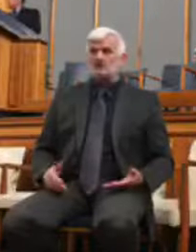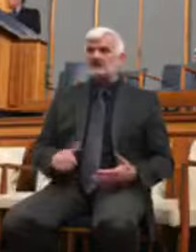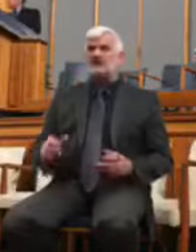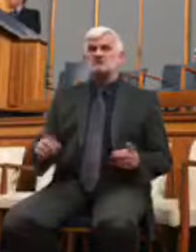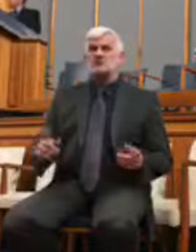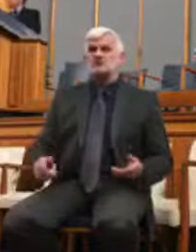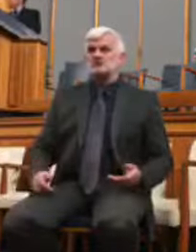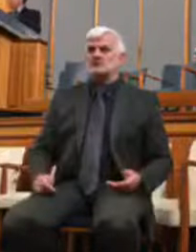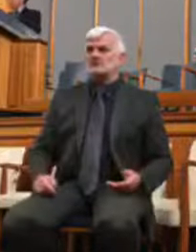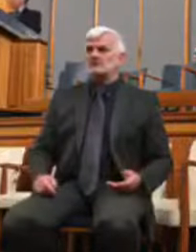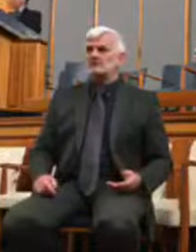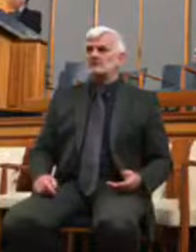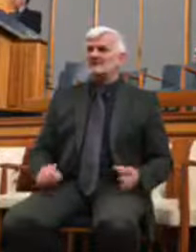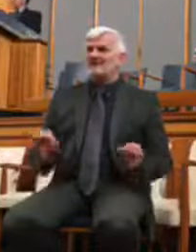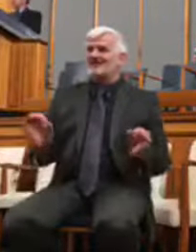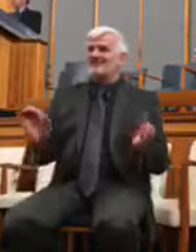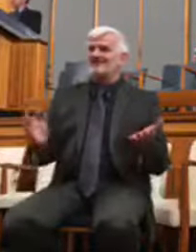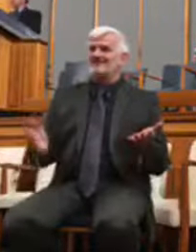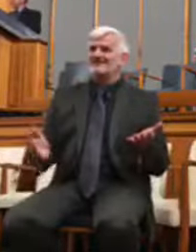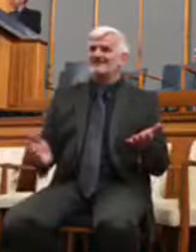But this is important.